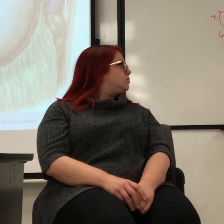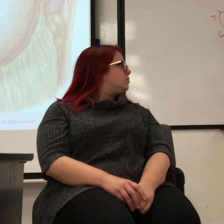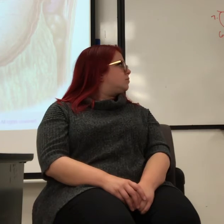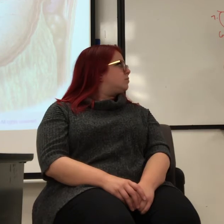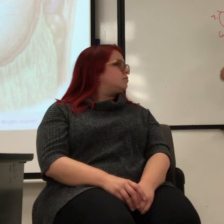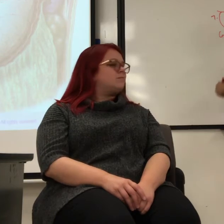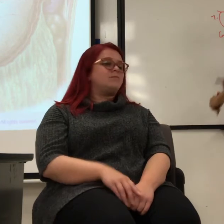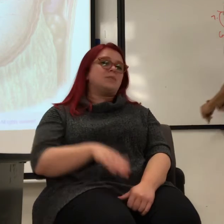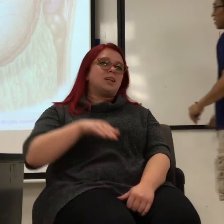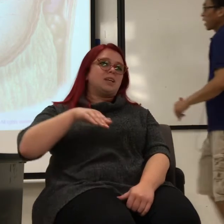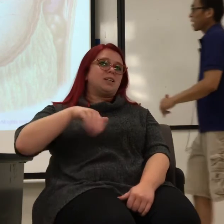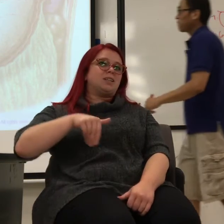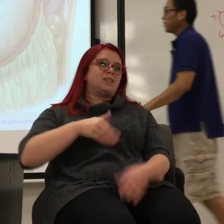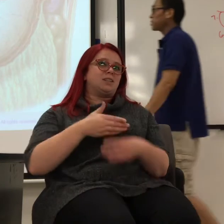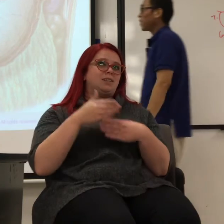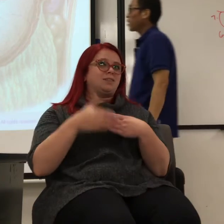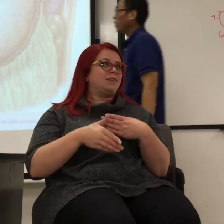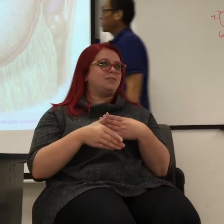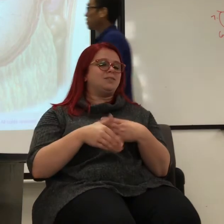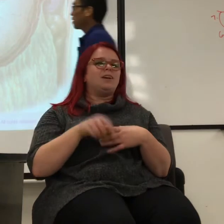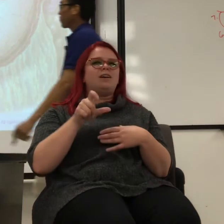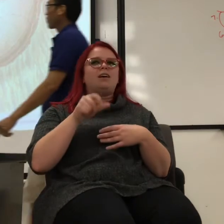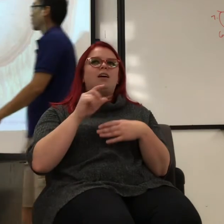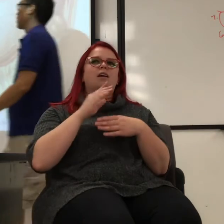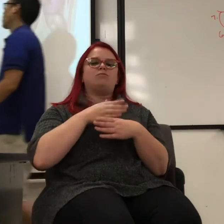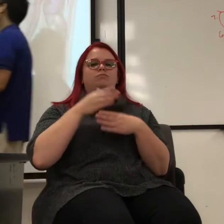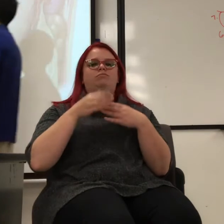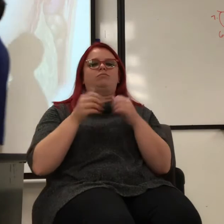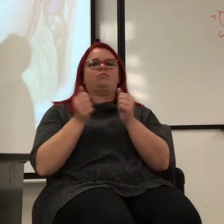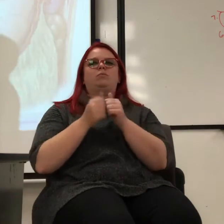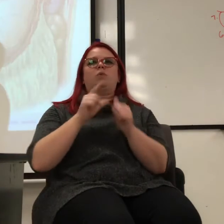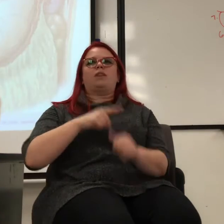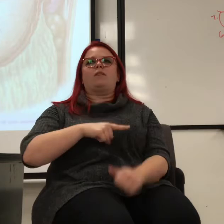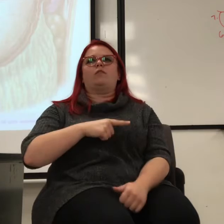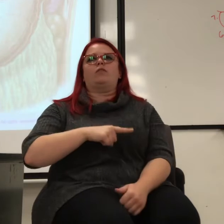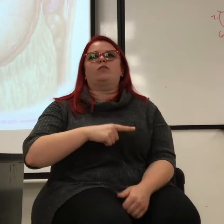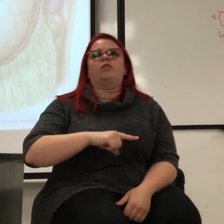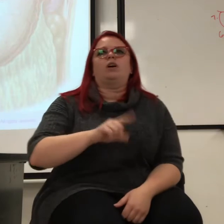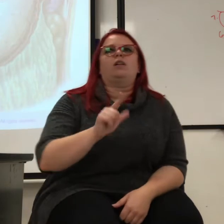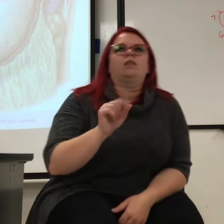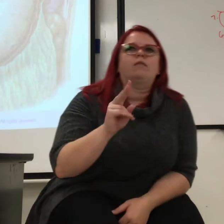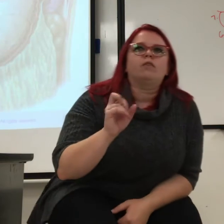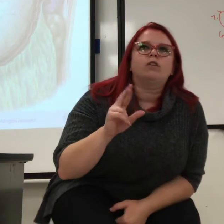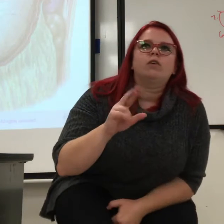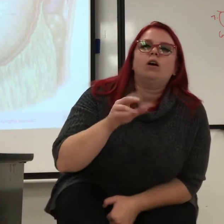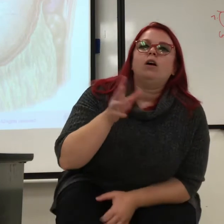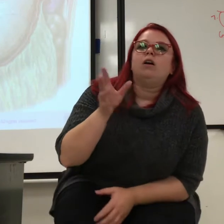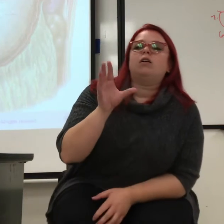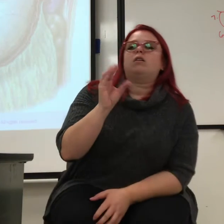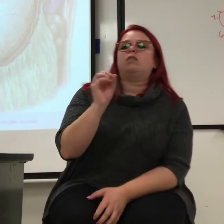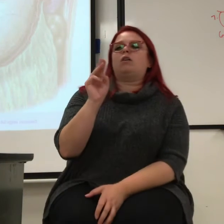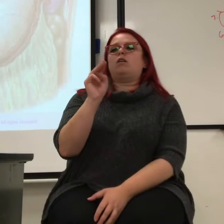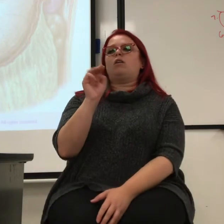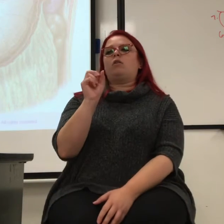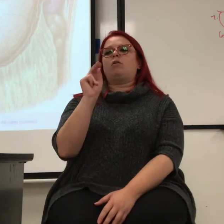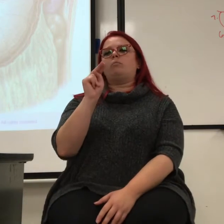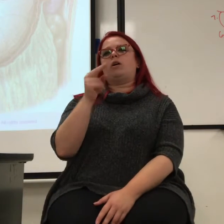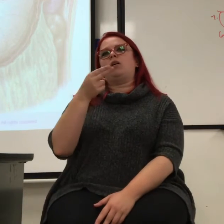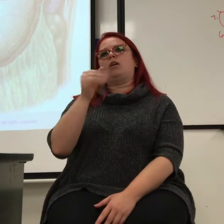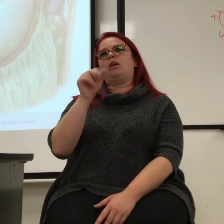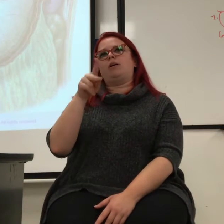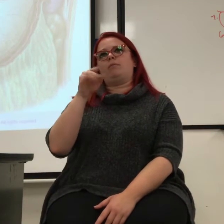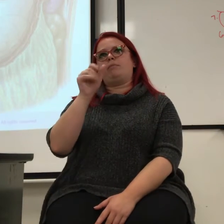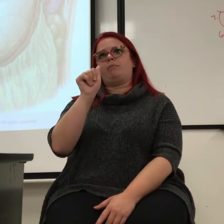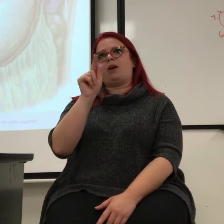Not quite done. I got to finish by going to the liver. The common hepatic gave off 2 branches. First